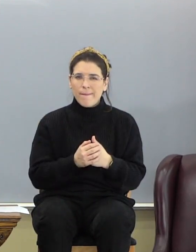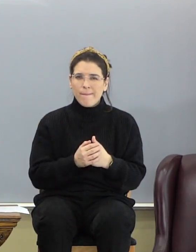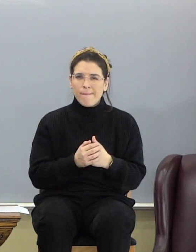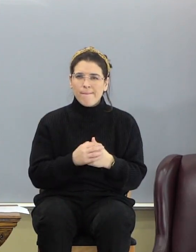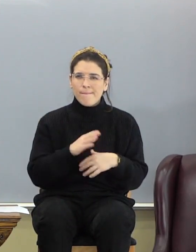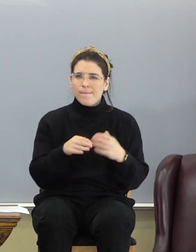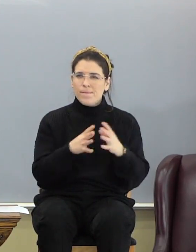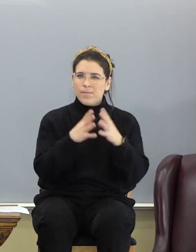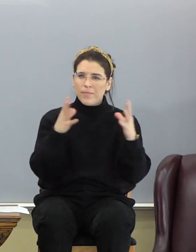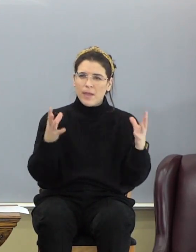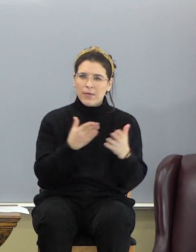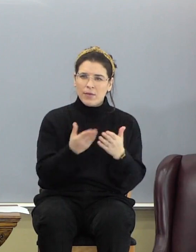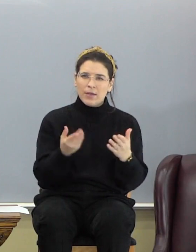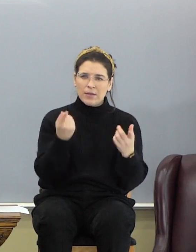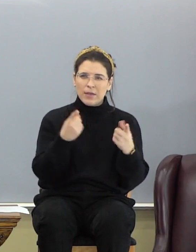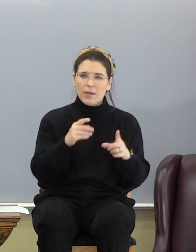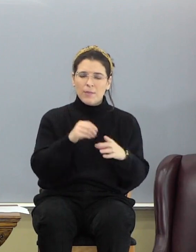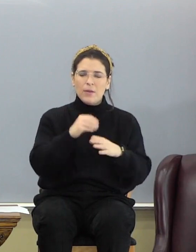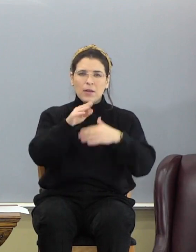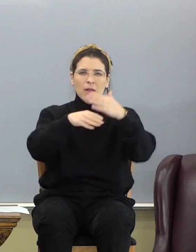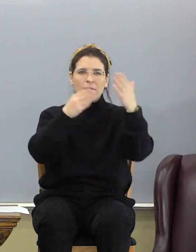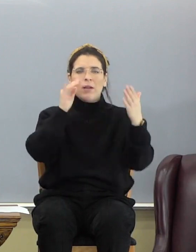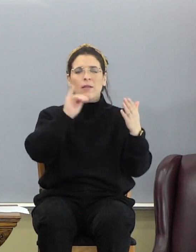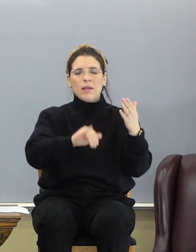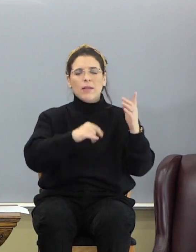There's a whole lot of stuff going on in heaven. That's the point.